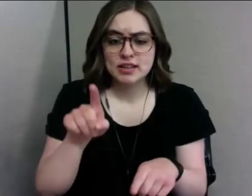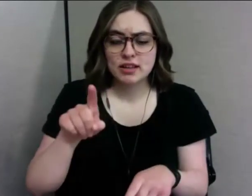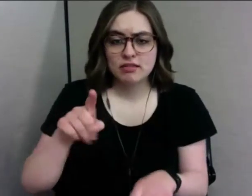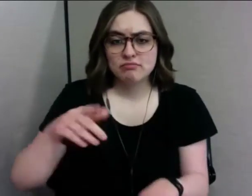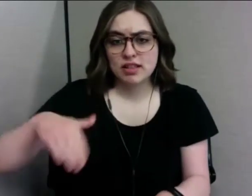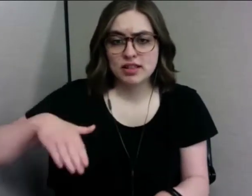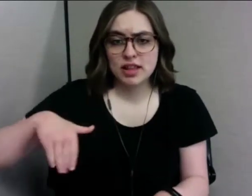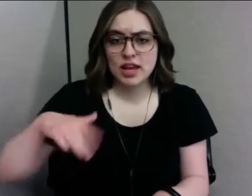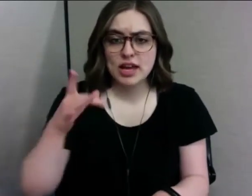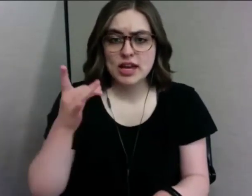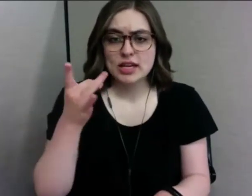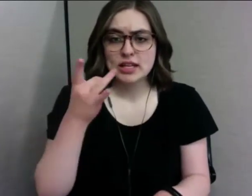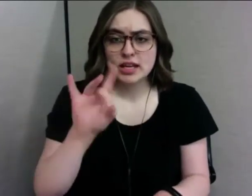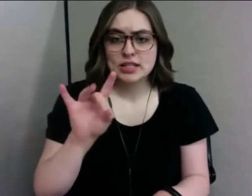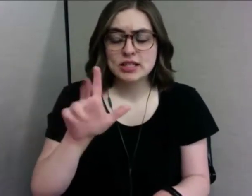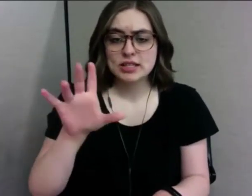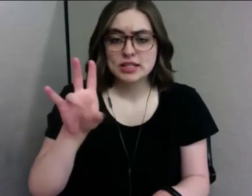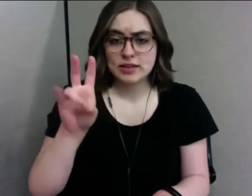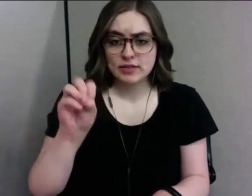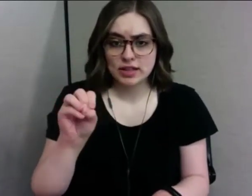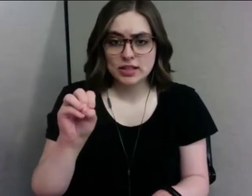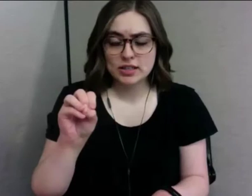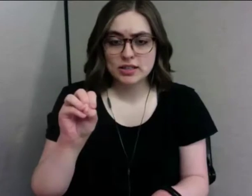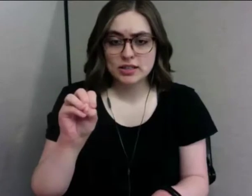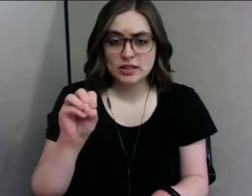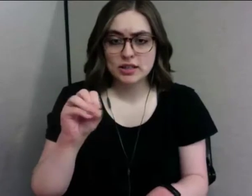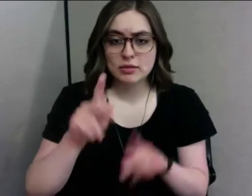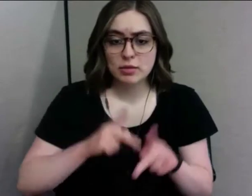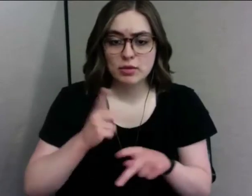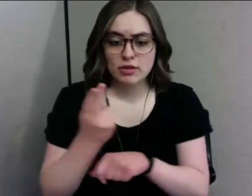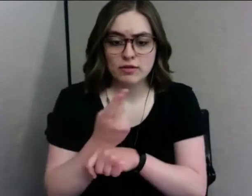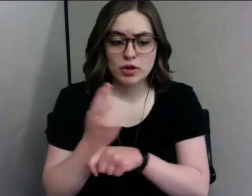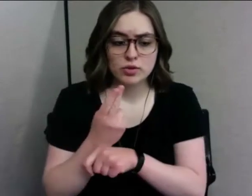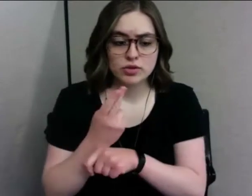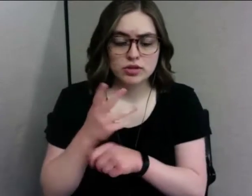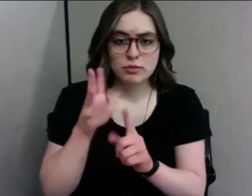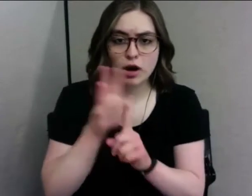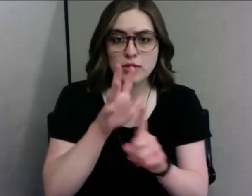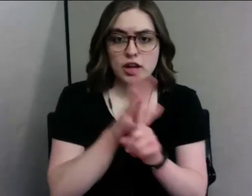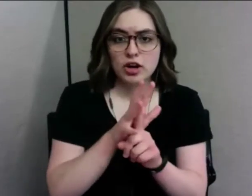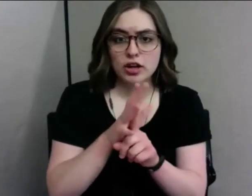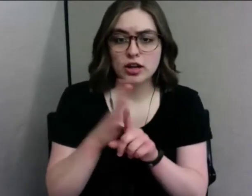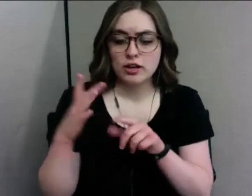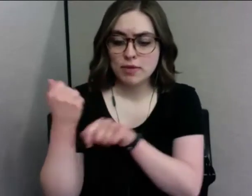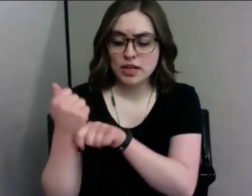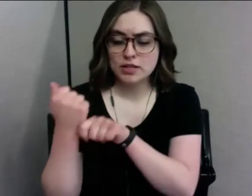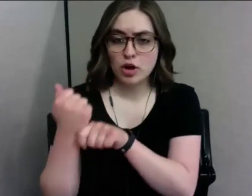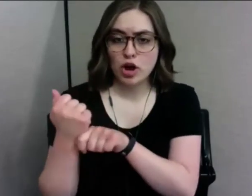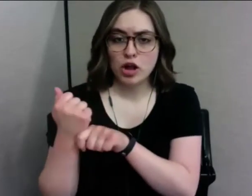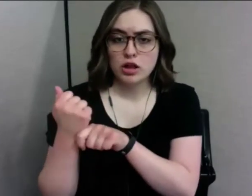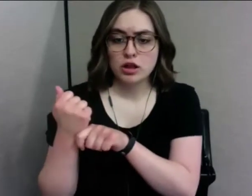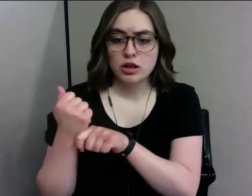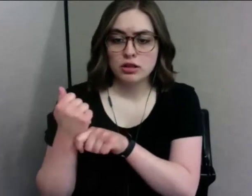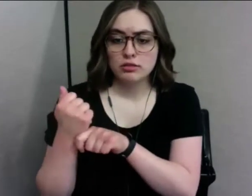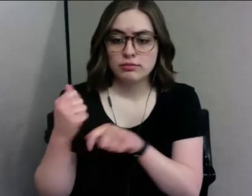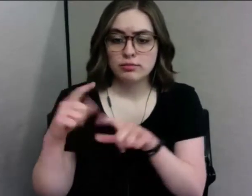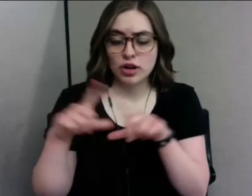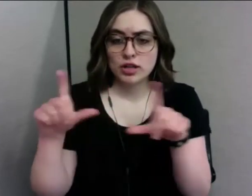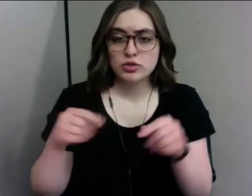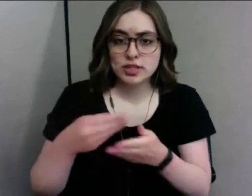the popularity of baseball players to sell their products. Nearly all baseball cards had